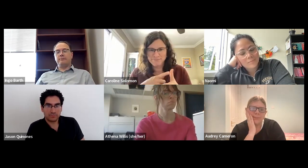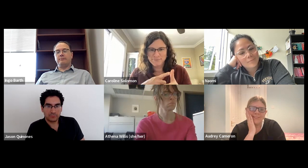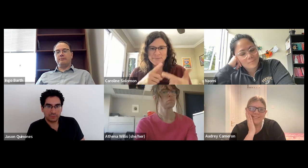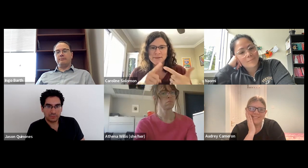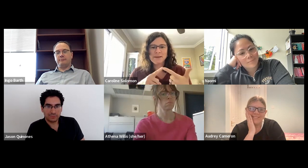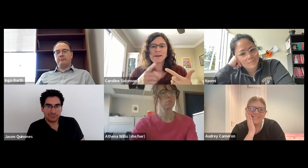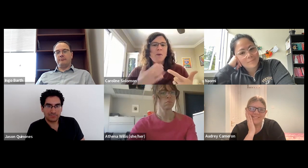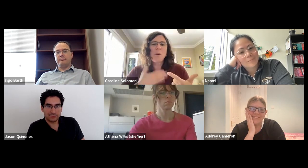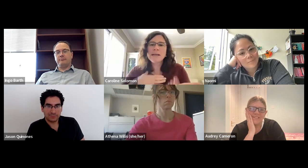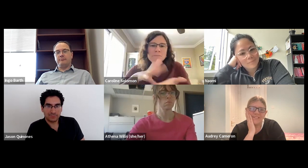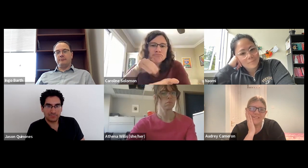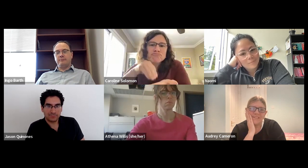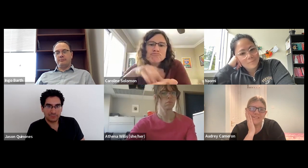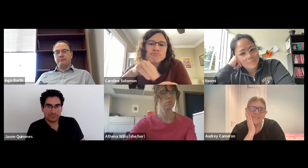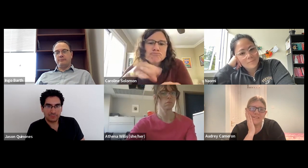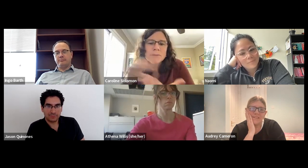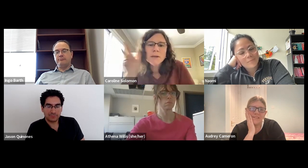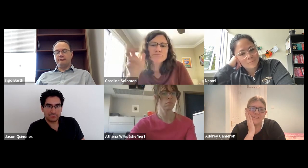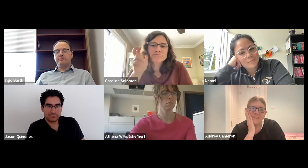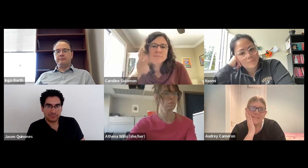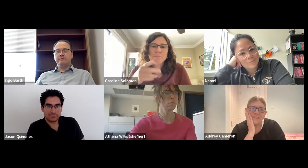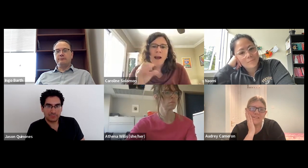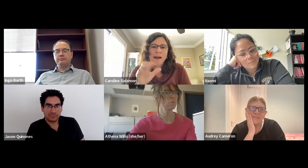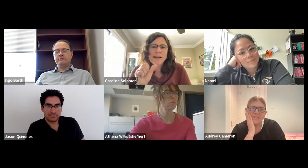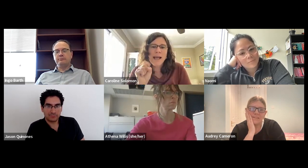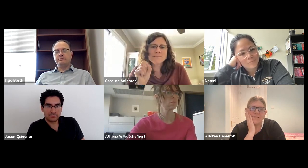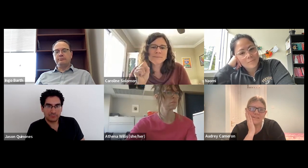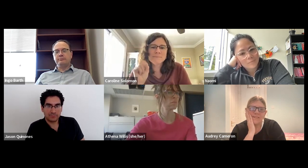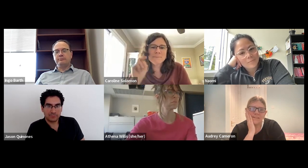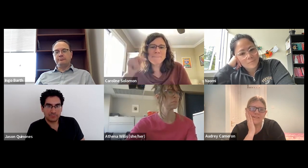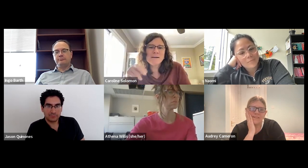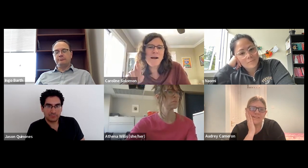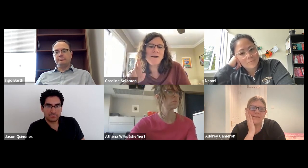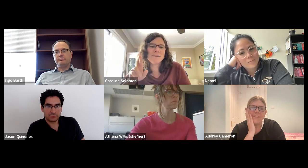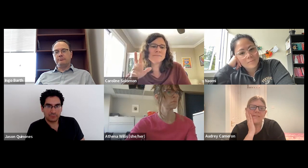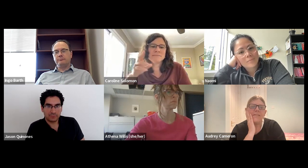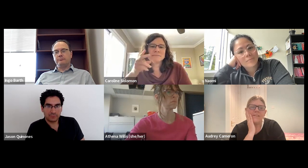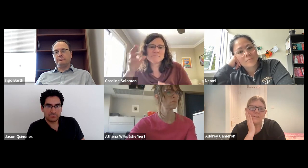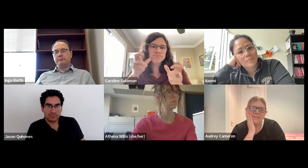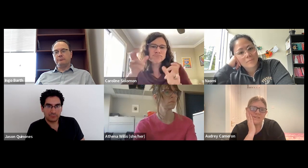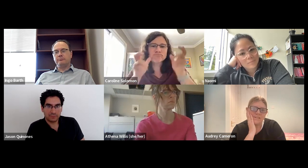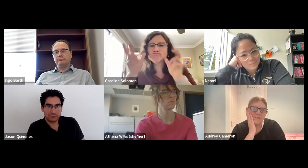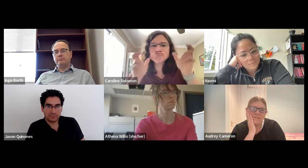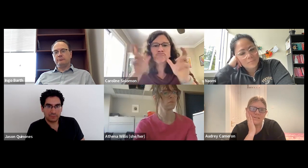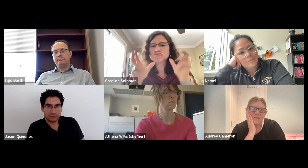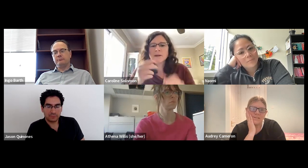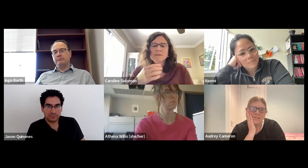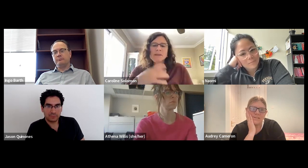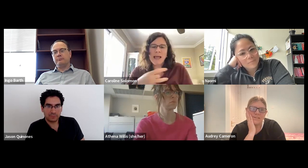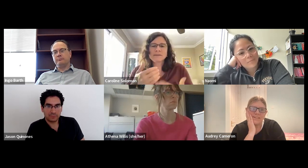First is they can't be afraid of it. Two, they have to be willing to learn and to constantly be